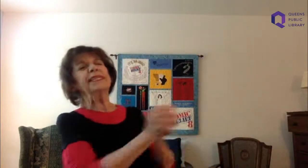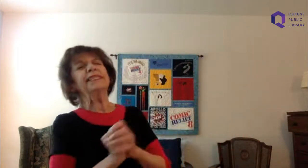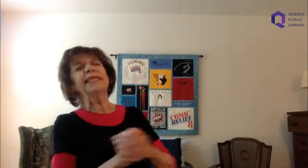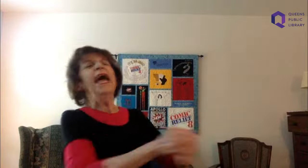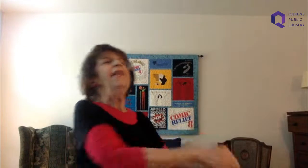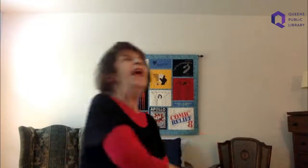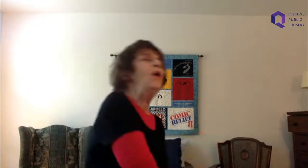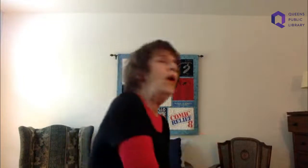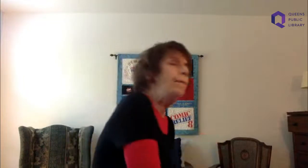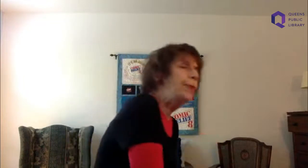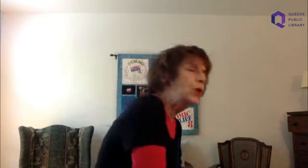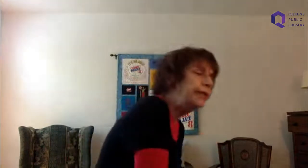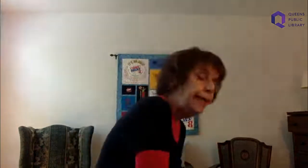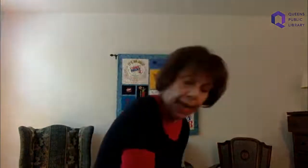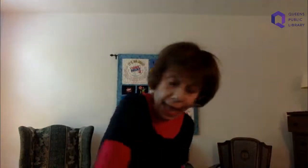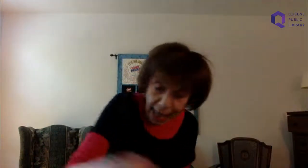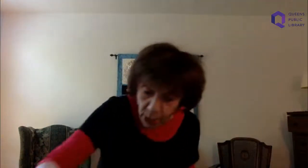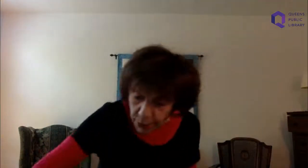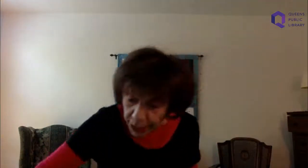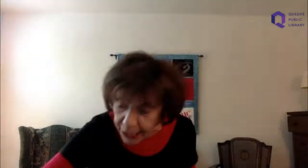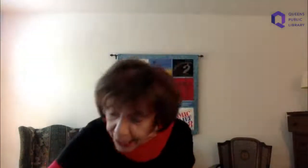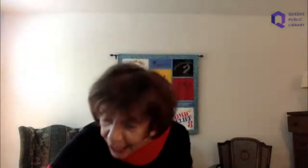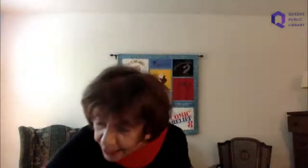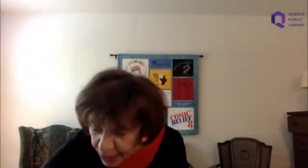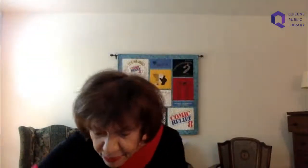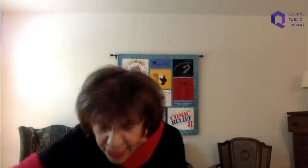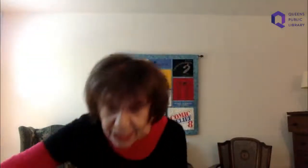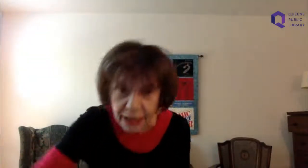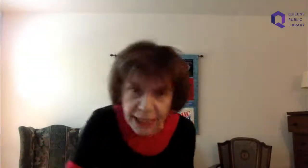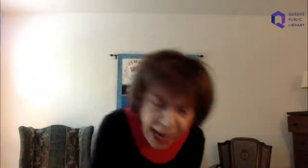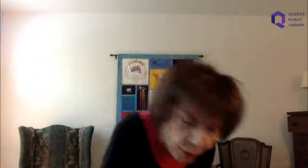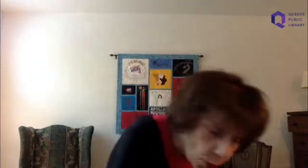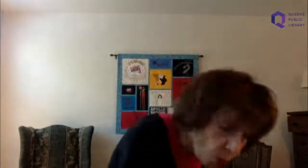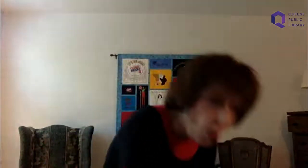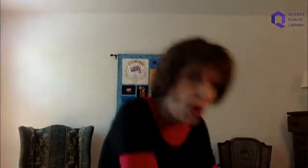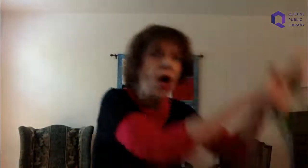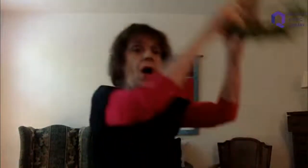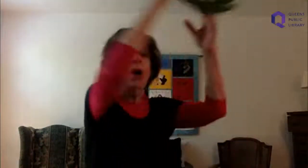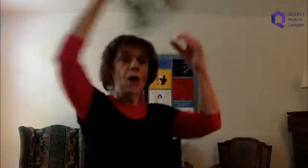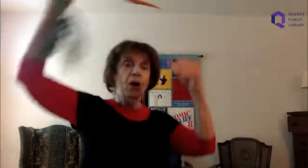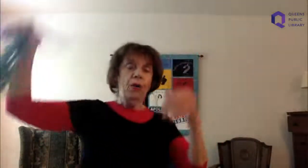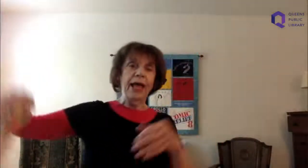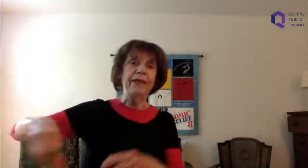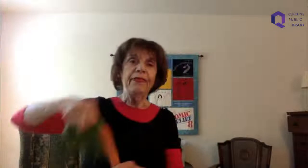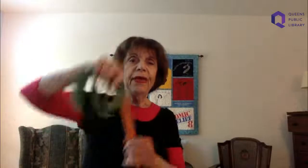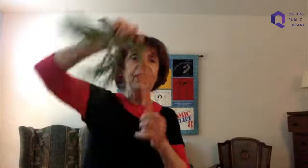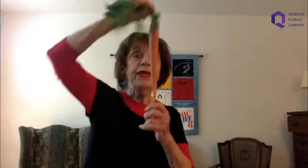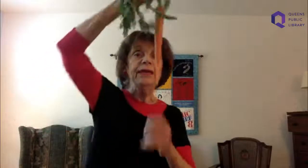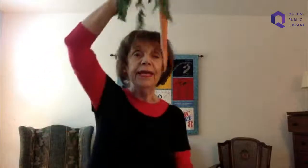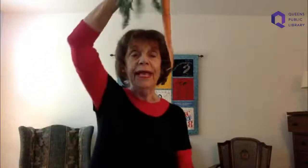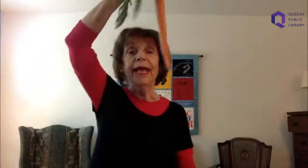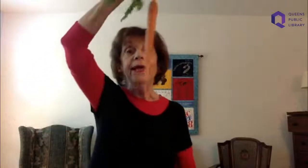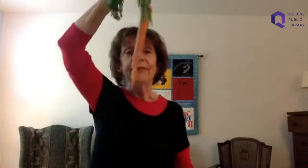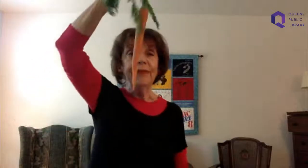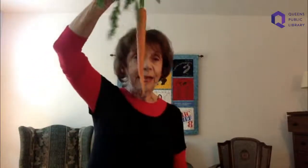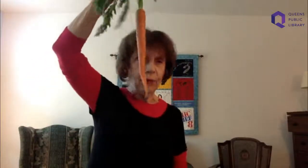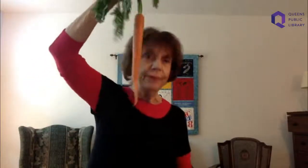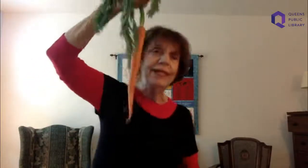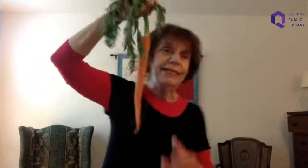sister, they all pulled, and out came that carrot. Whoa! And there they get. This